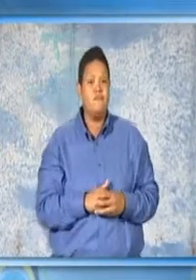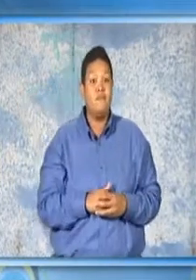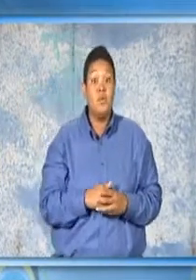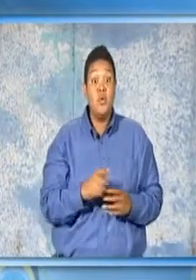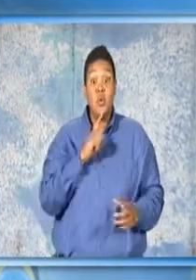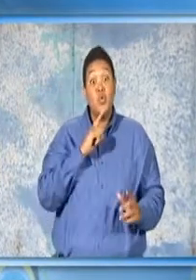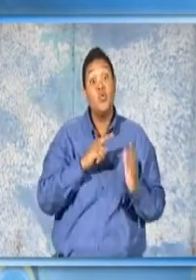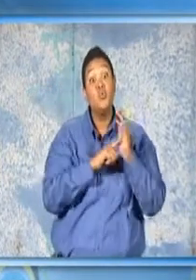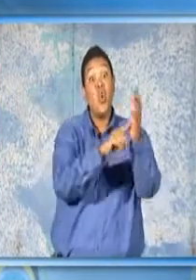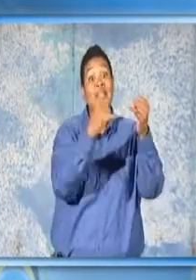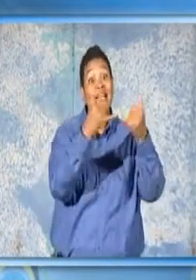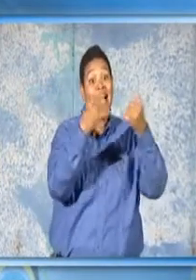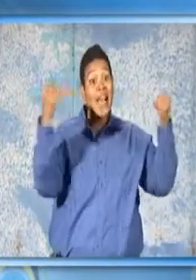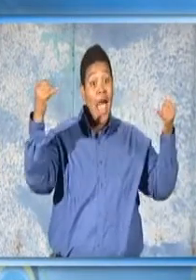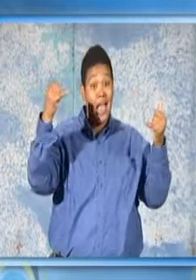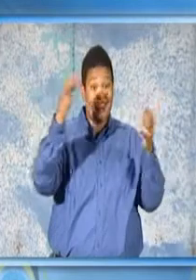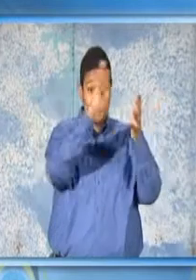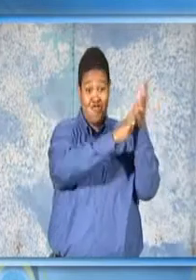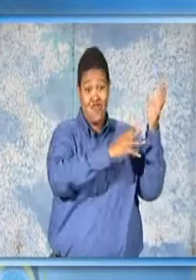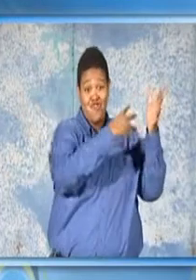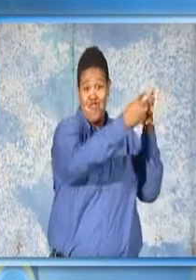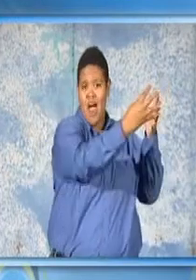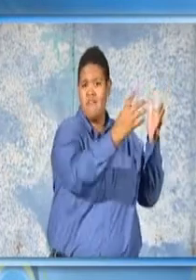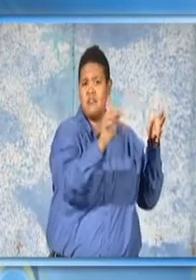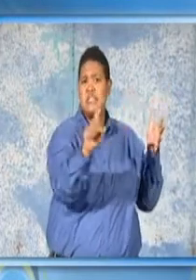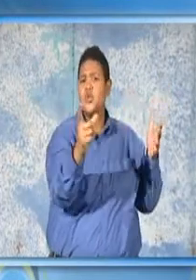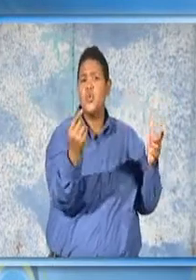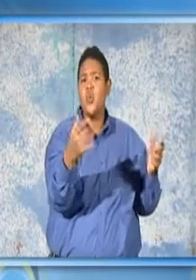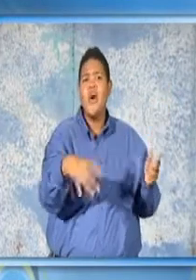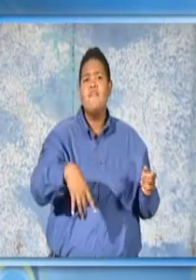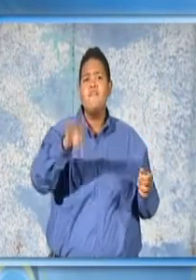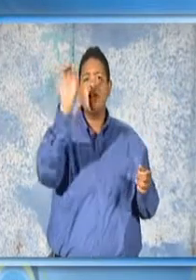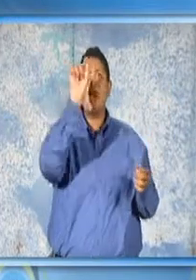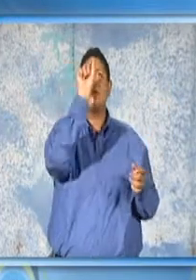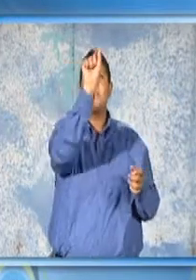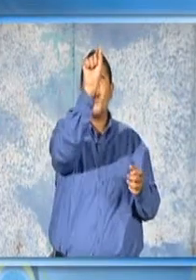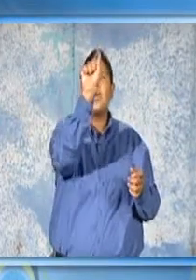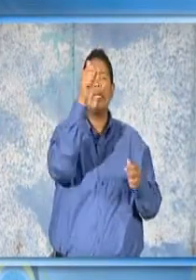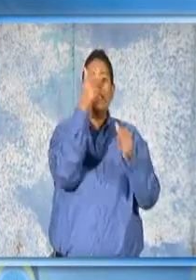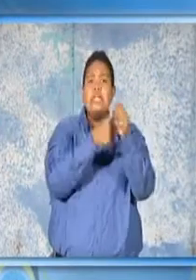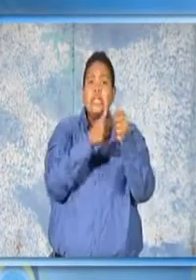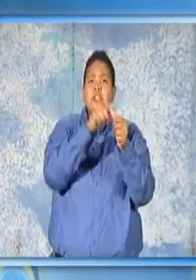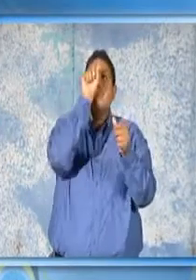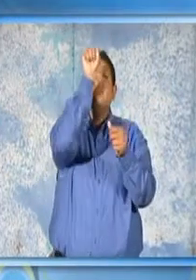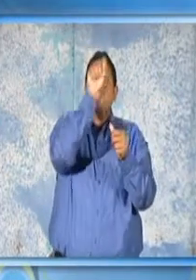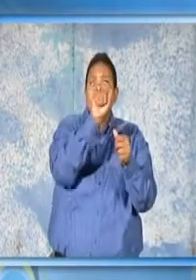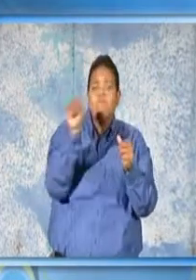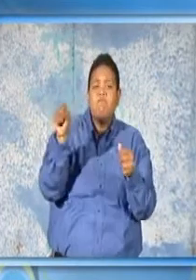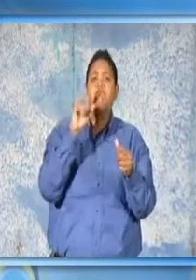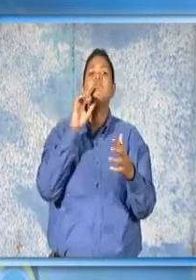this line on a graph, we would need to find the coordinates which each point on this line depicts.